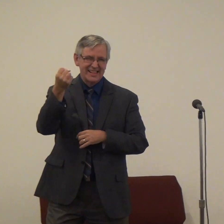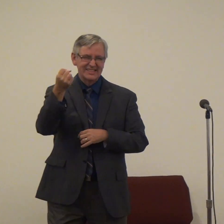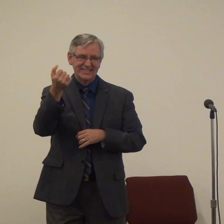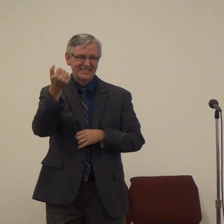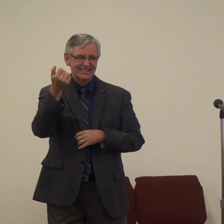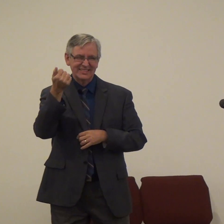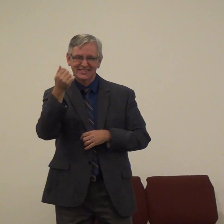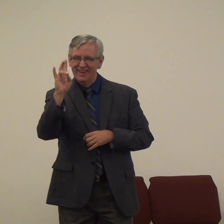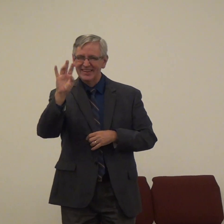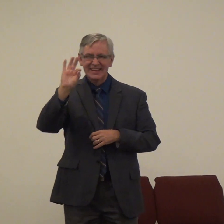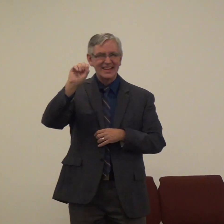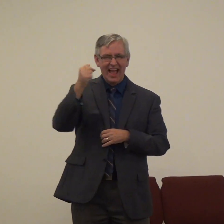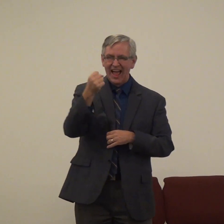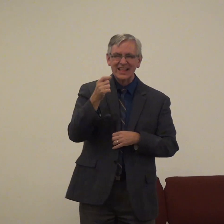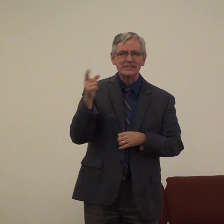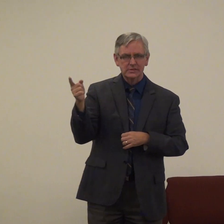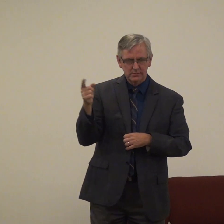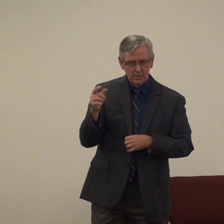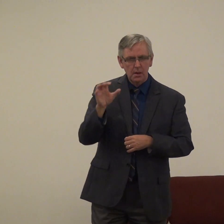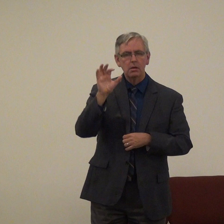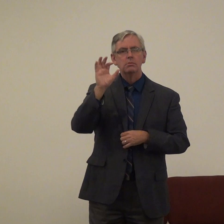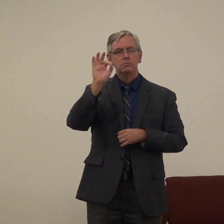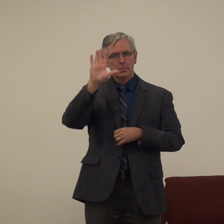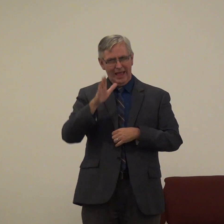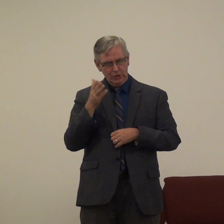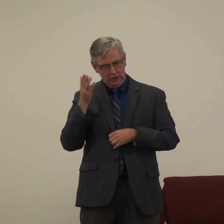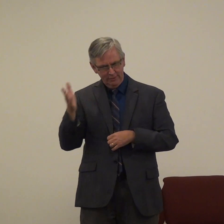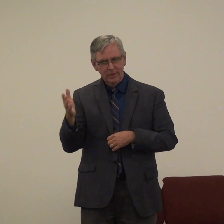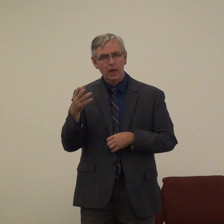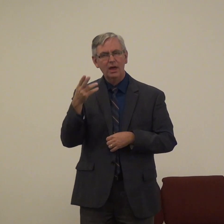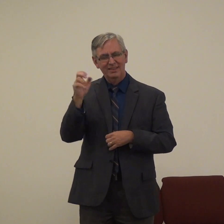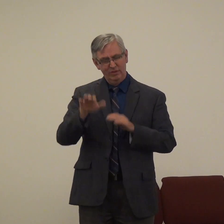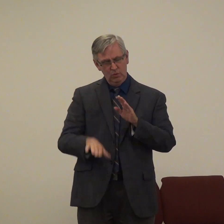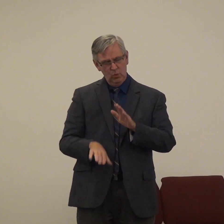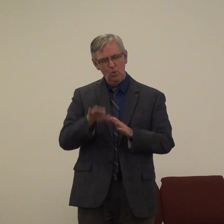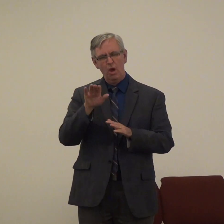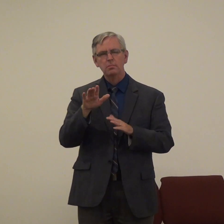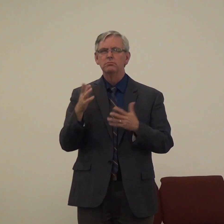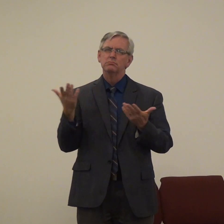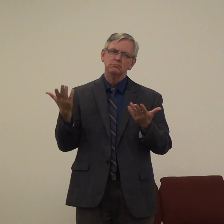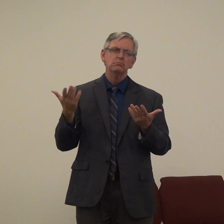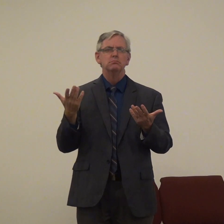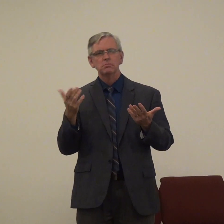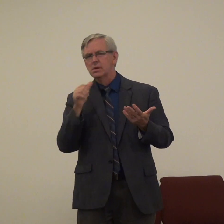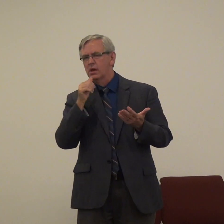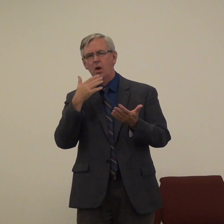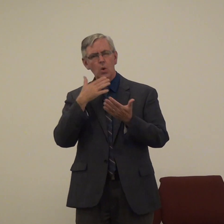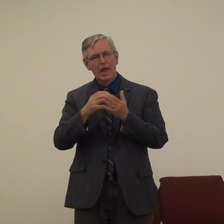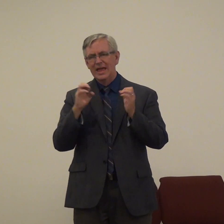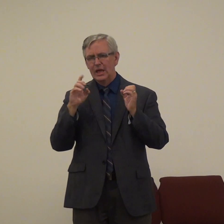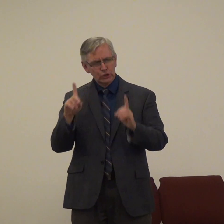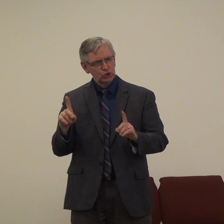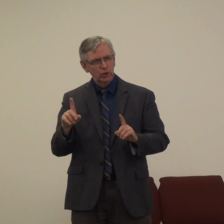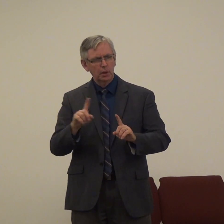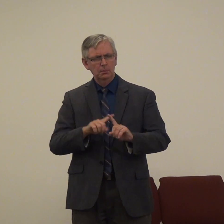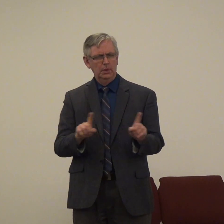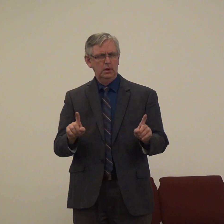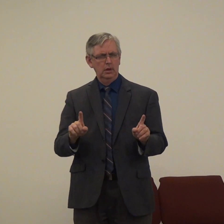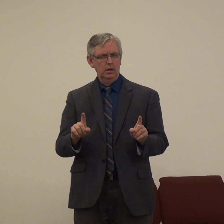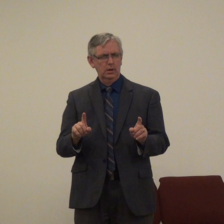the 1790s, and he was a pastor there in England. He was not a